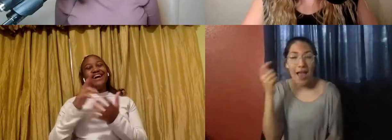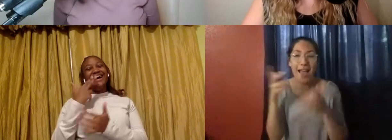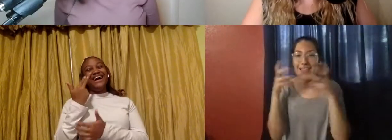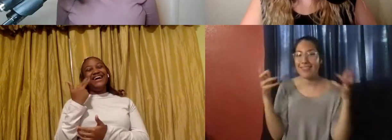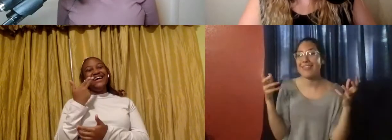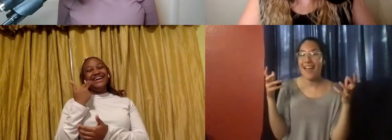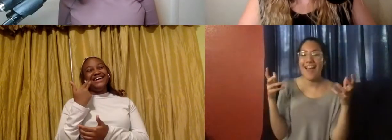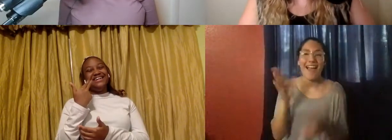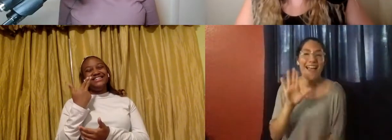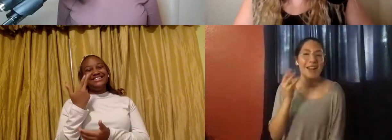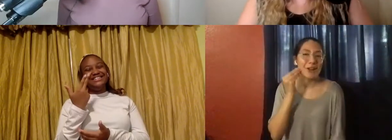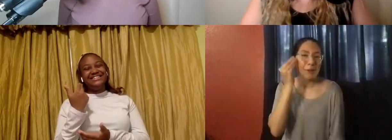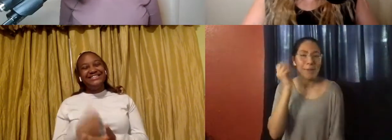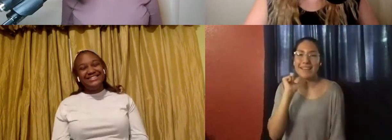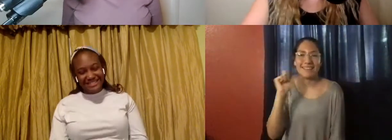scariest thing about me.